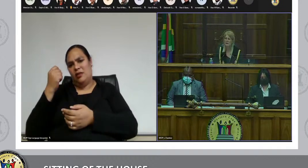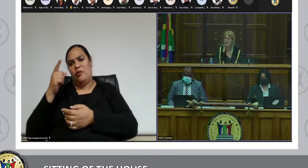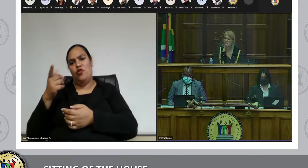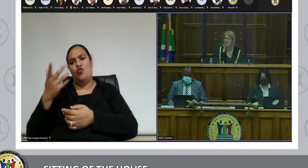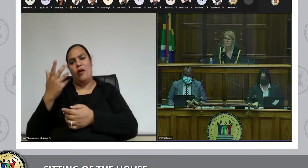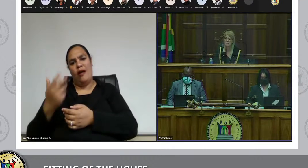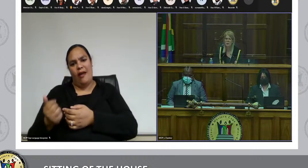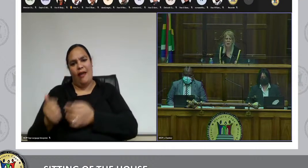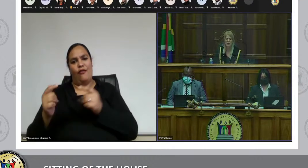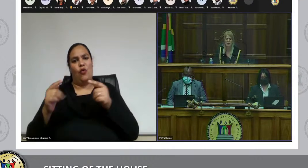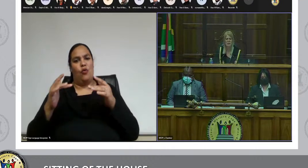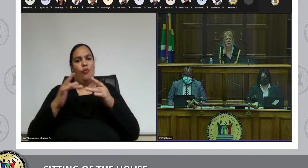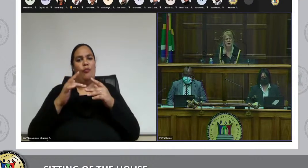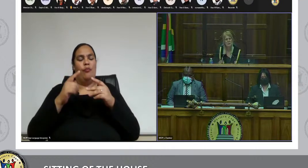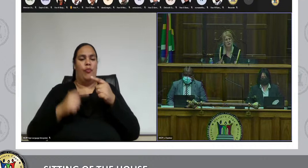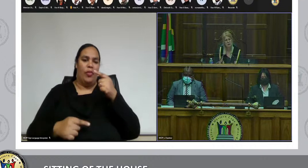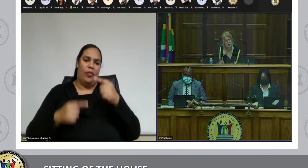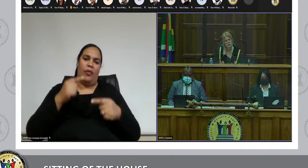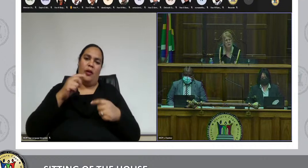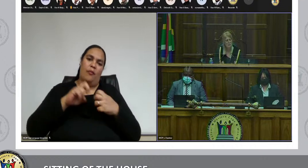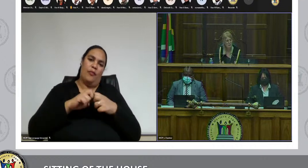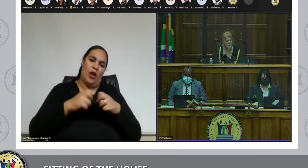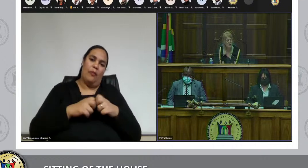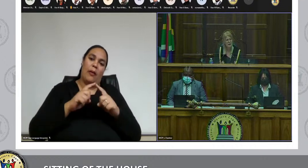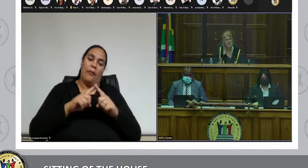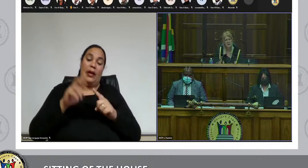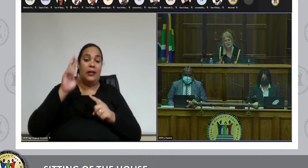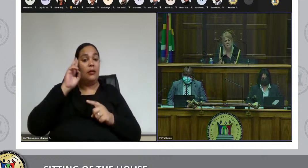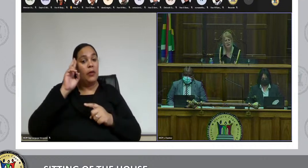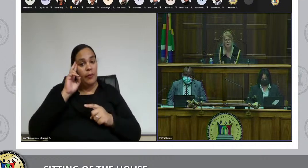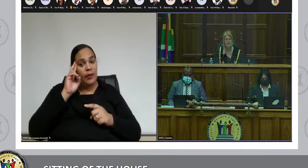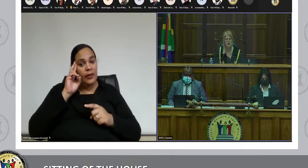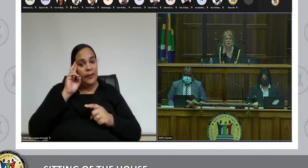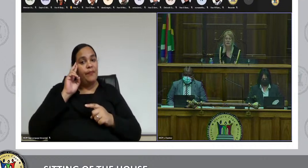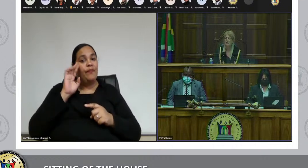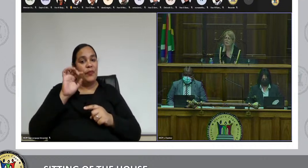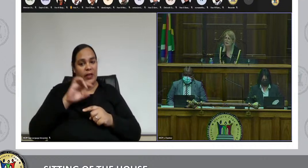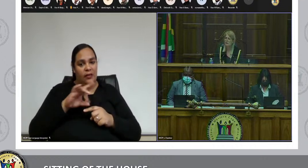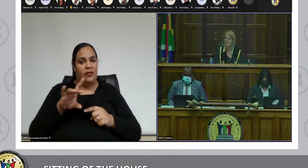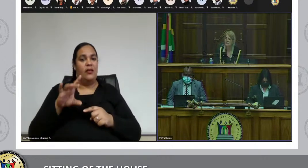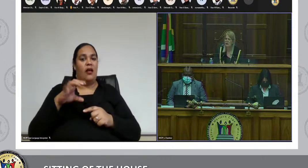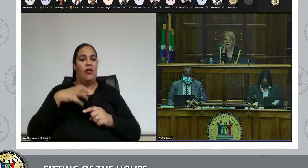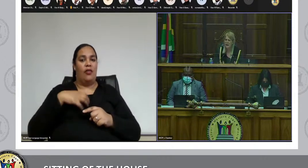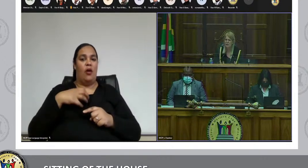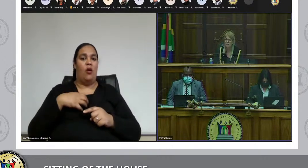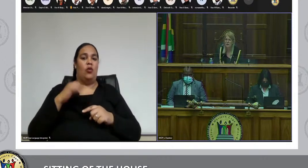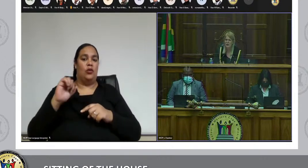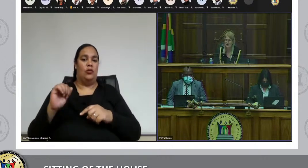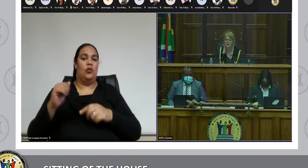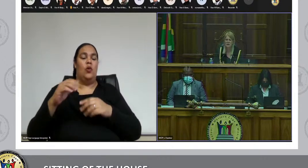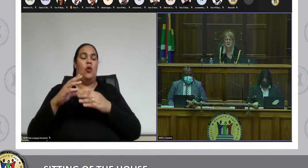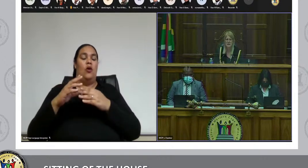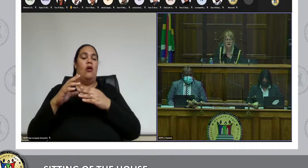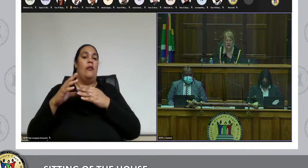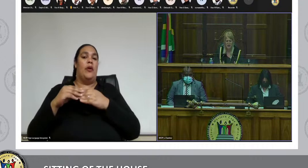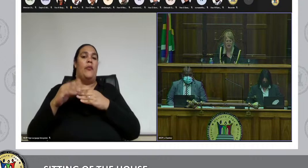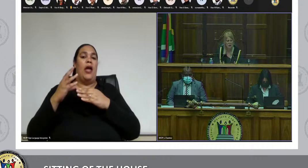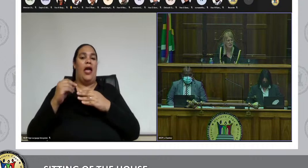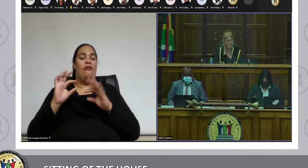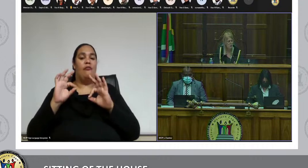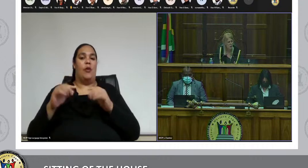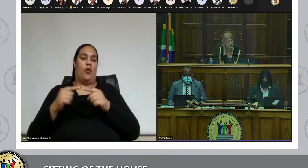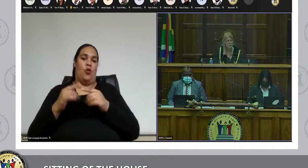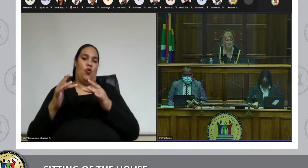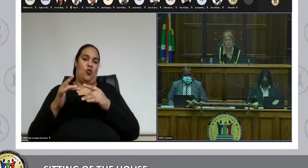got connectivity problems, but do remember that it still is the onus of the members to have connectivity,